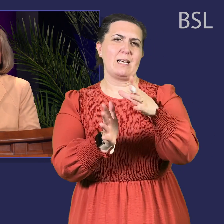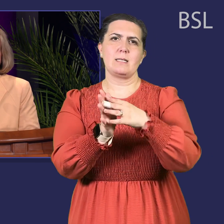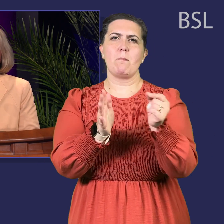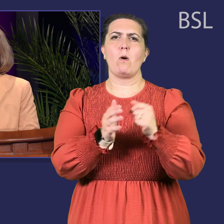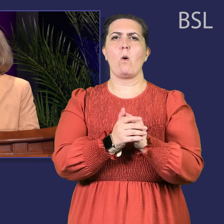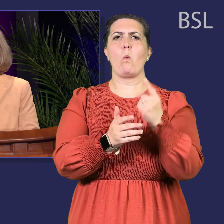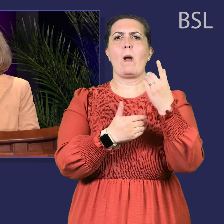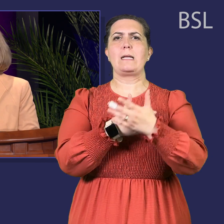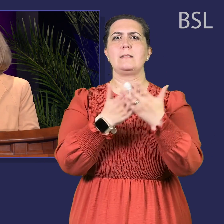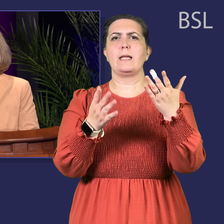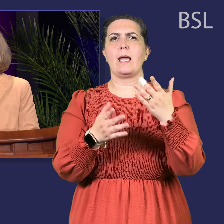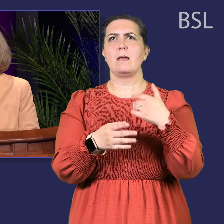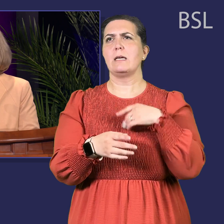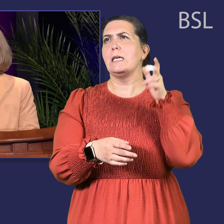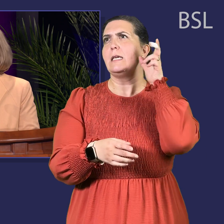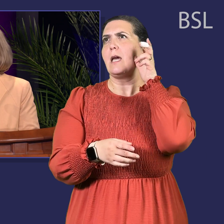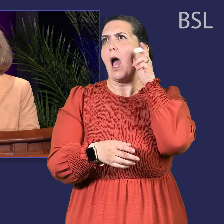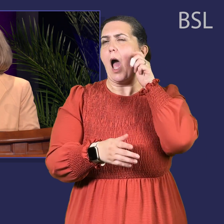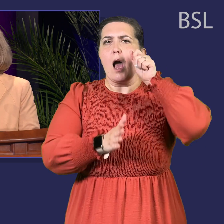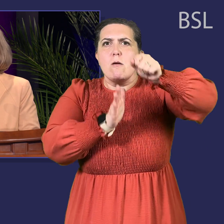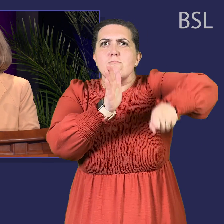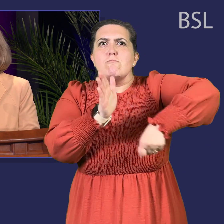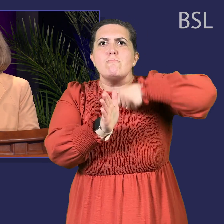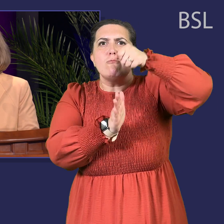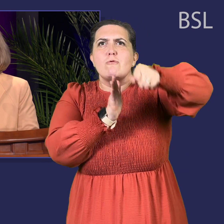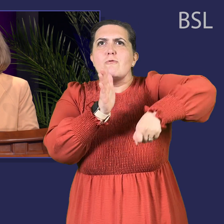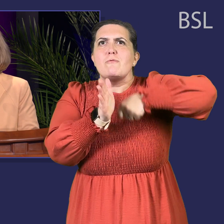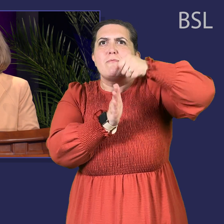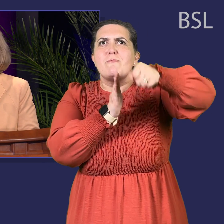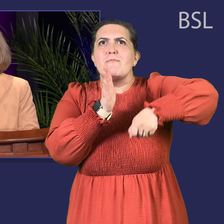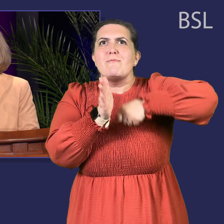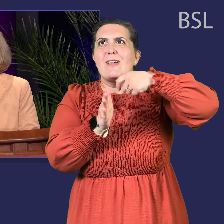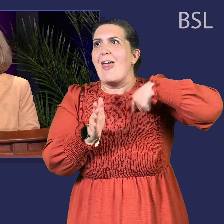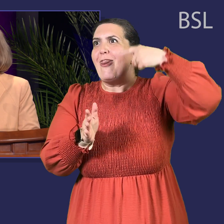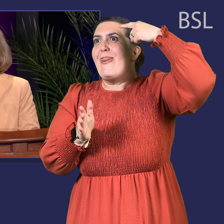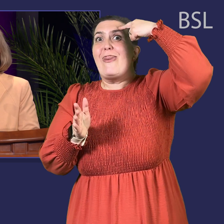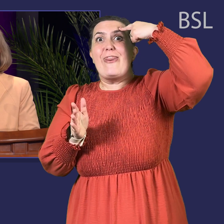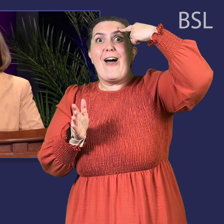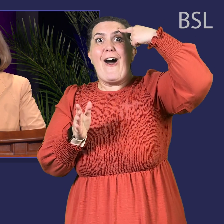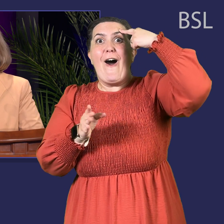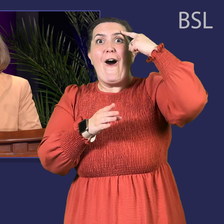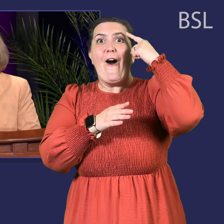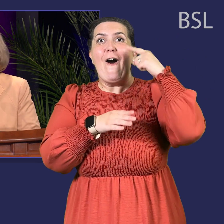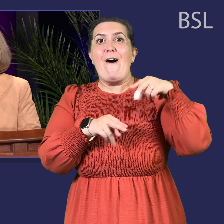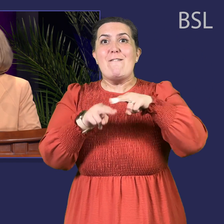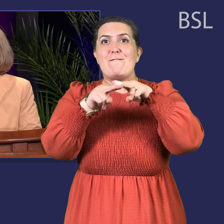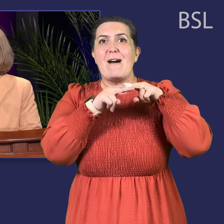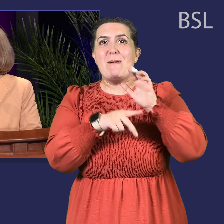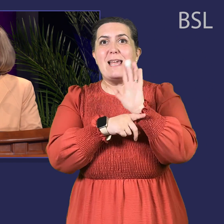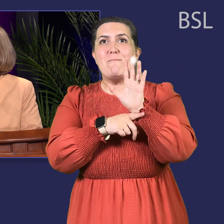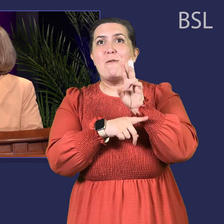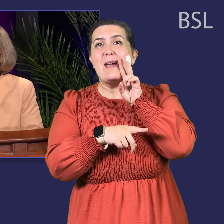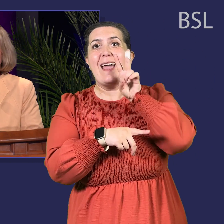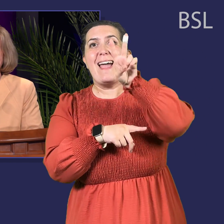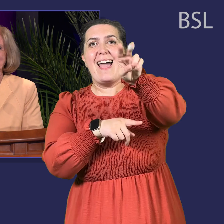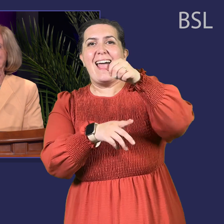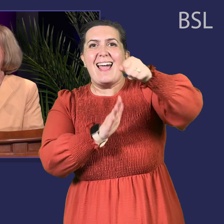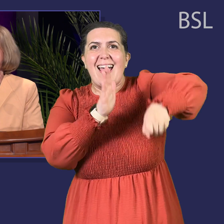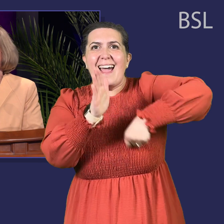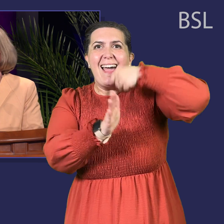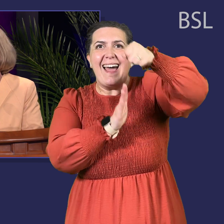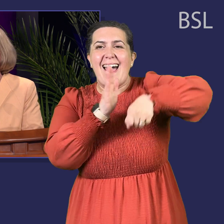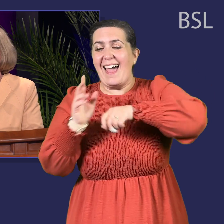unplanned, such as one day when some of us heard the movie projector running. And we thought, oh, family movies are